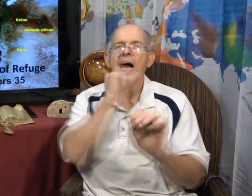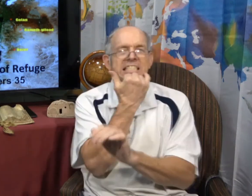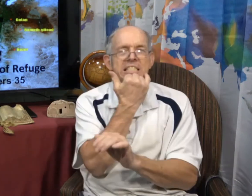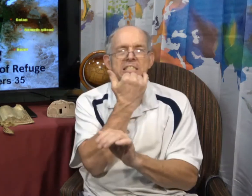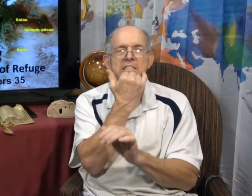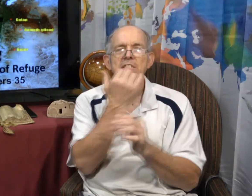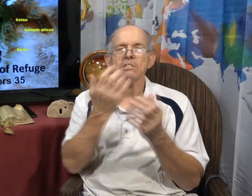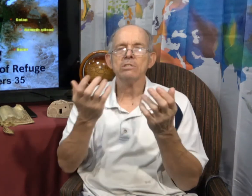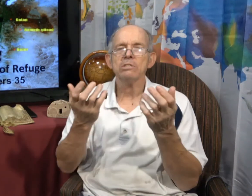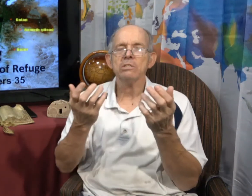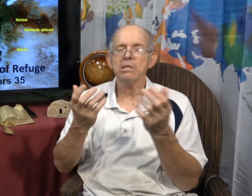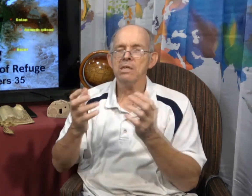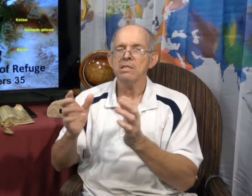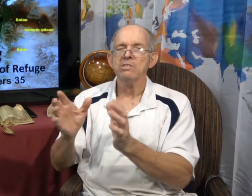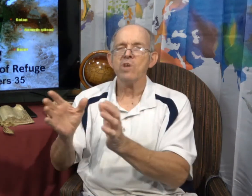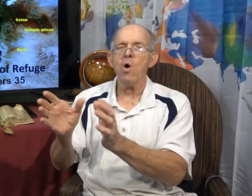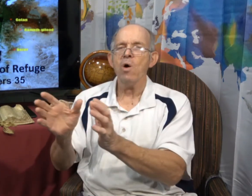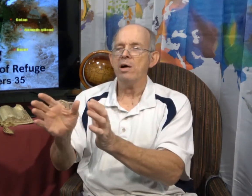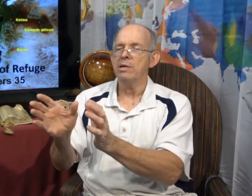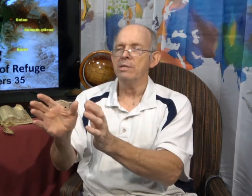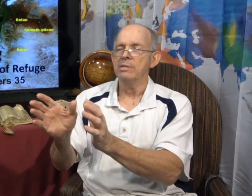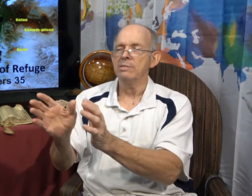Archie. So